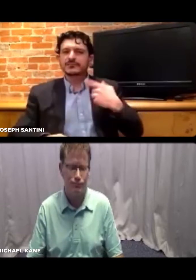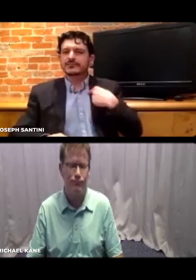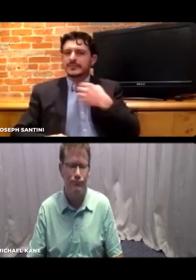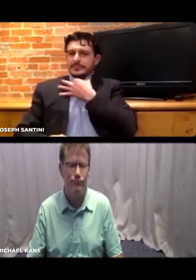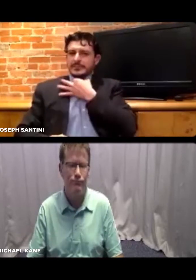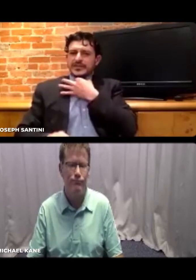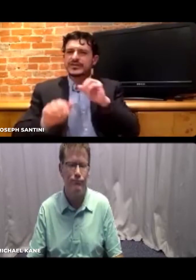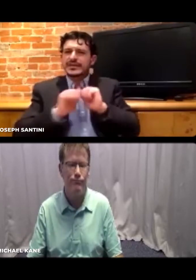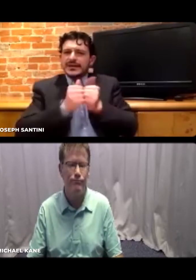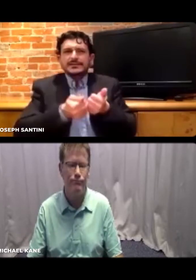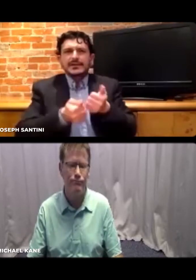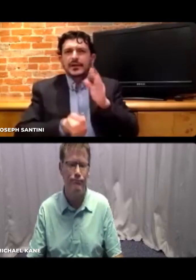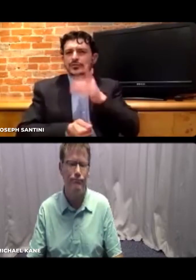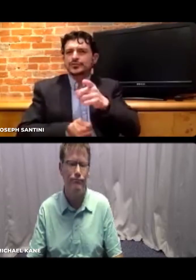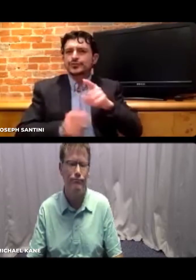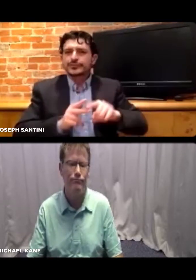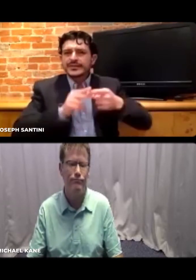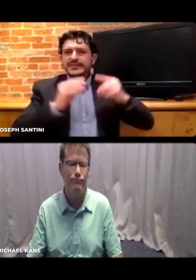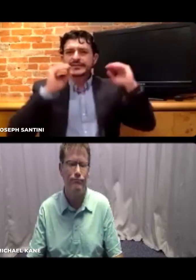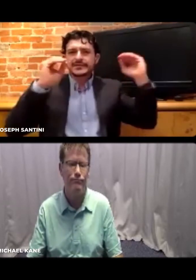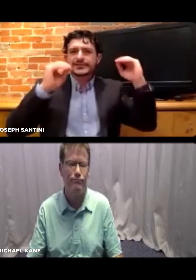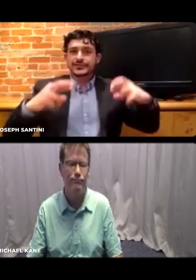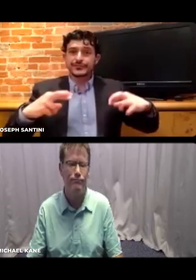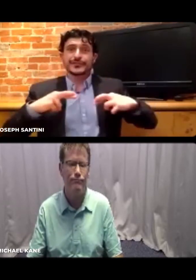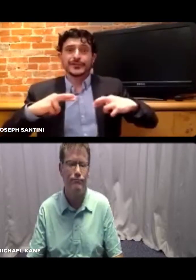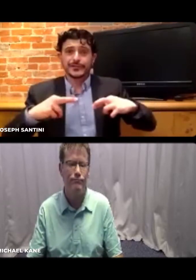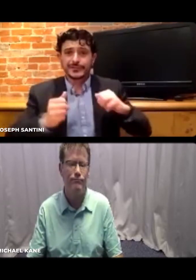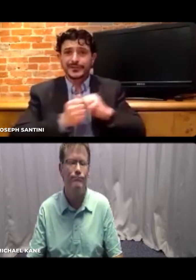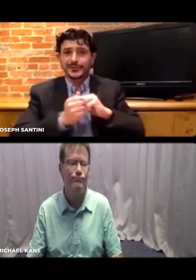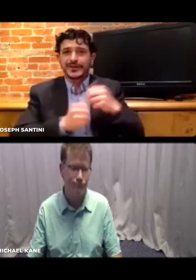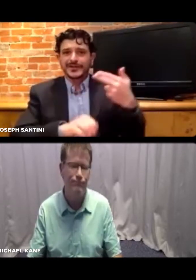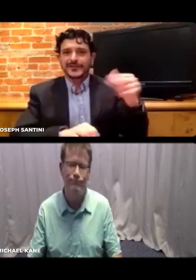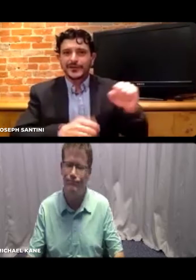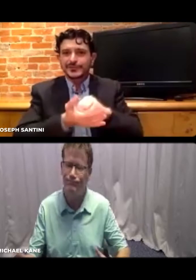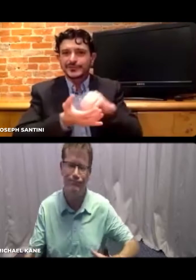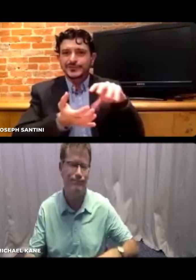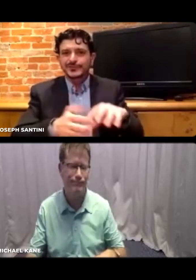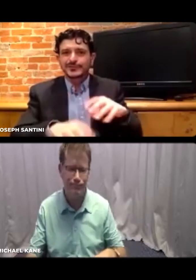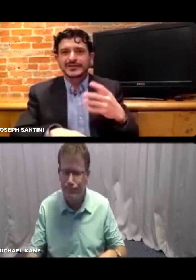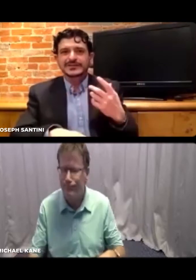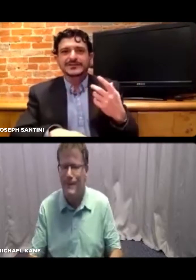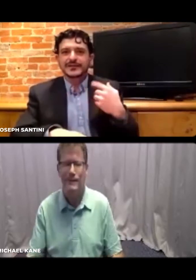I'm curious how you would even begin teaching about retirement to a high schooler.